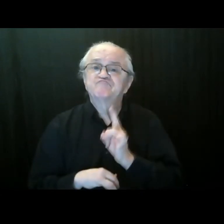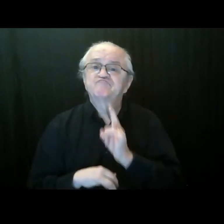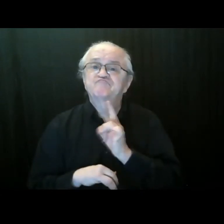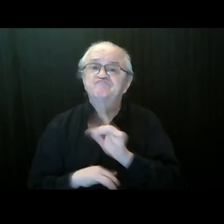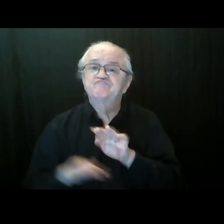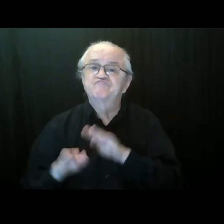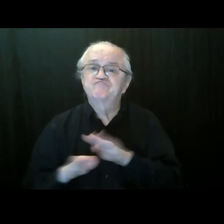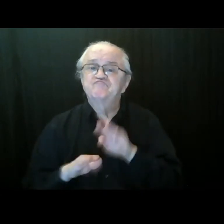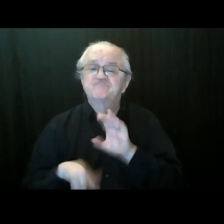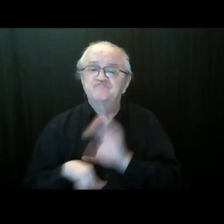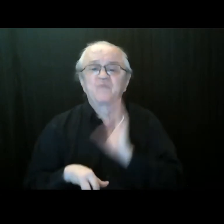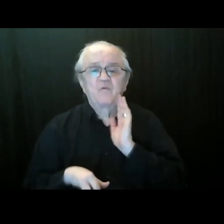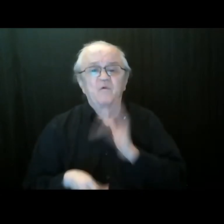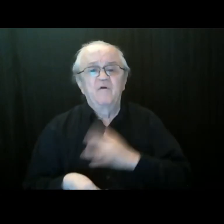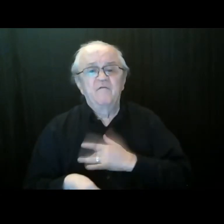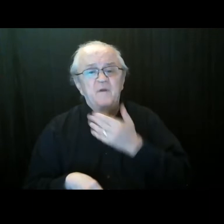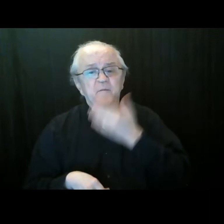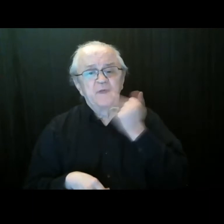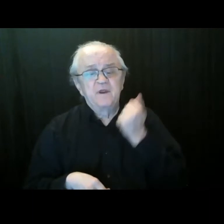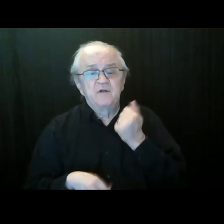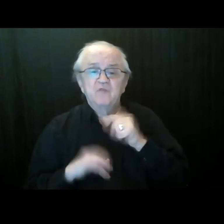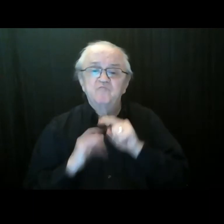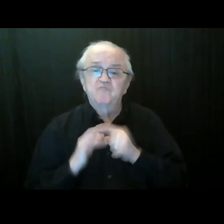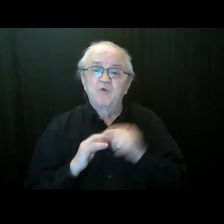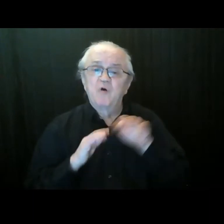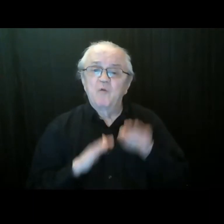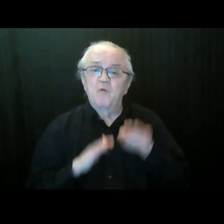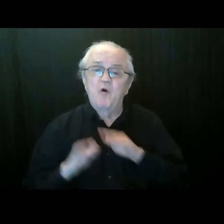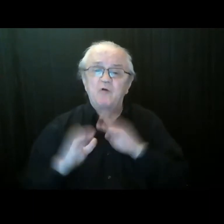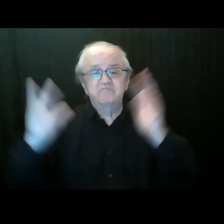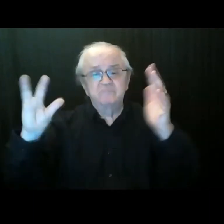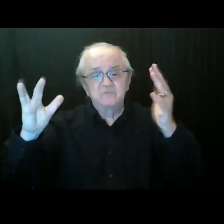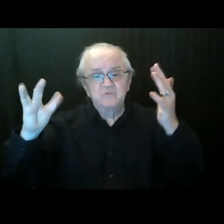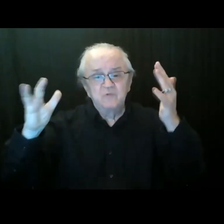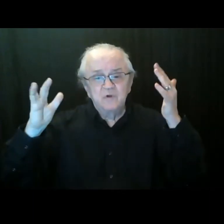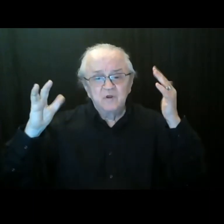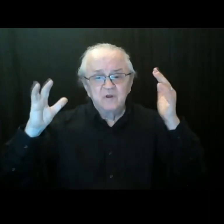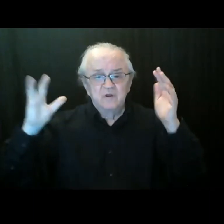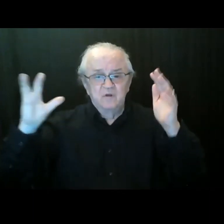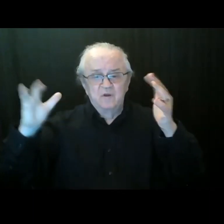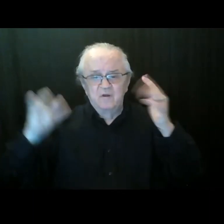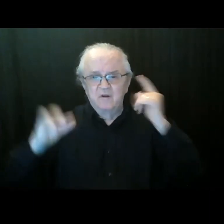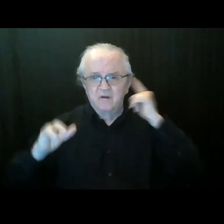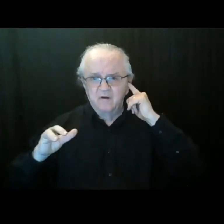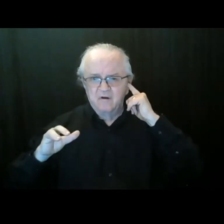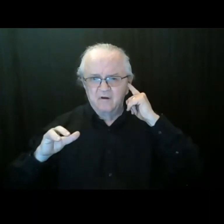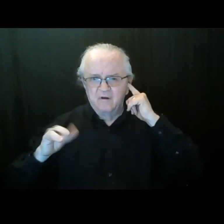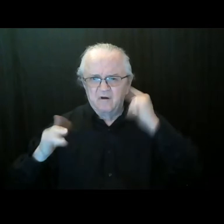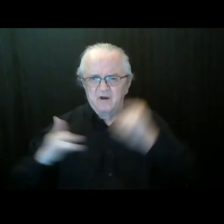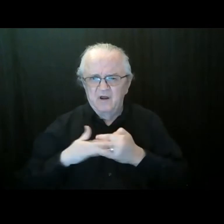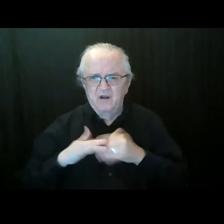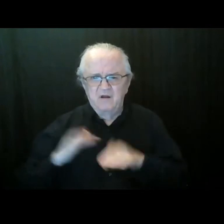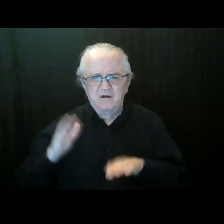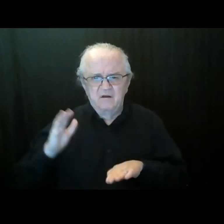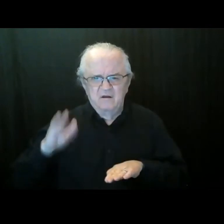spirits. And as he started walking through the woods, he heard a step alongside him. At least